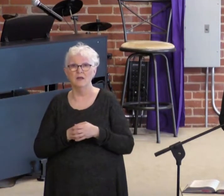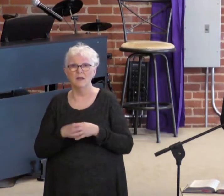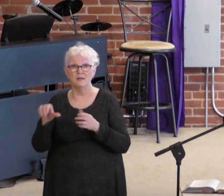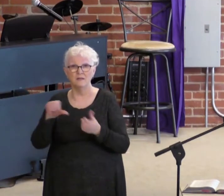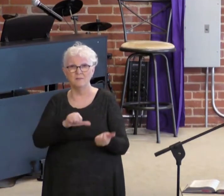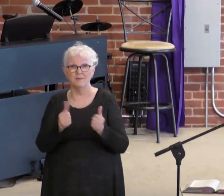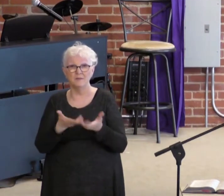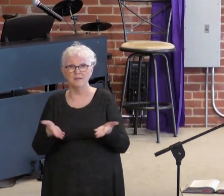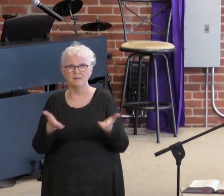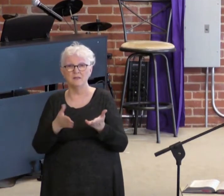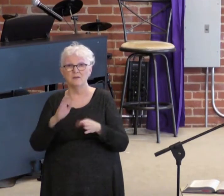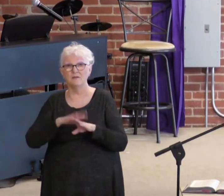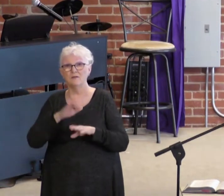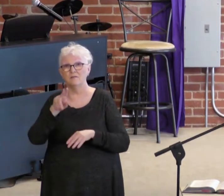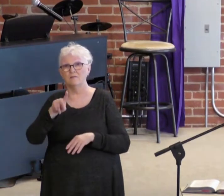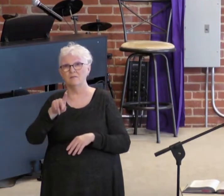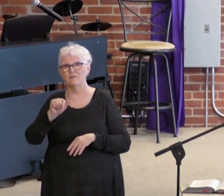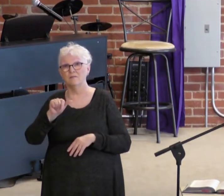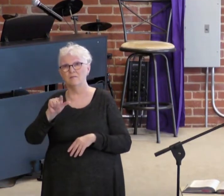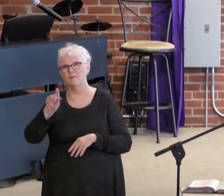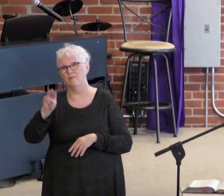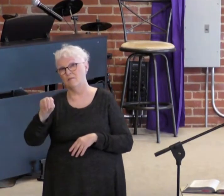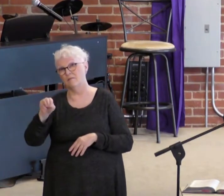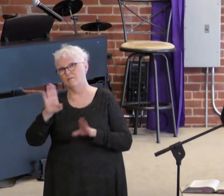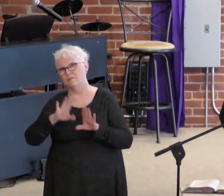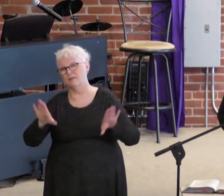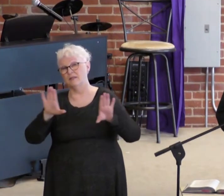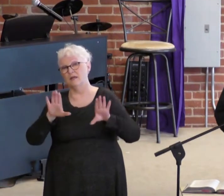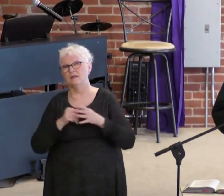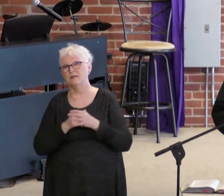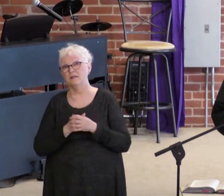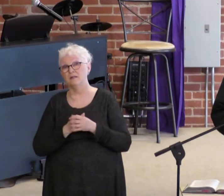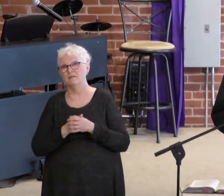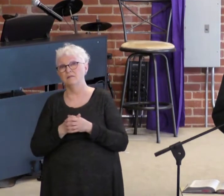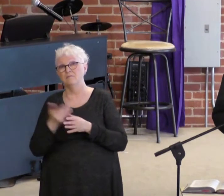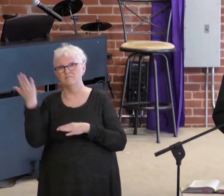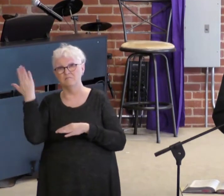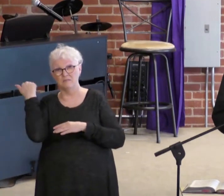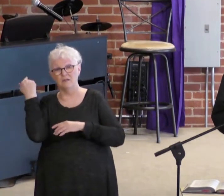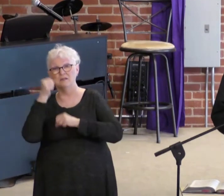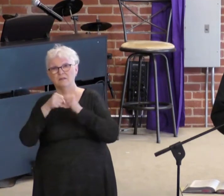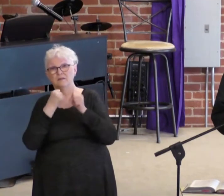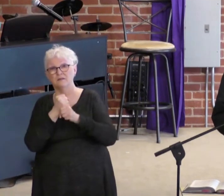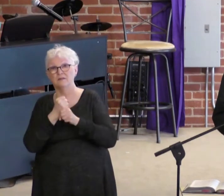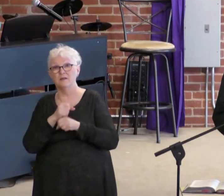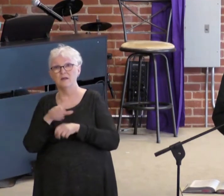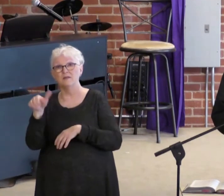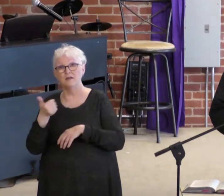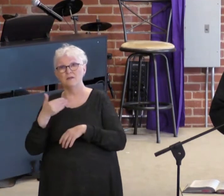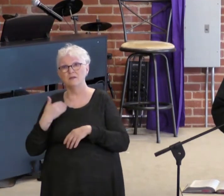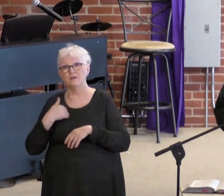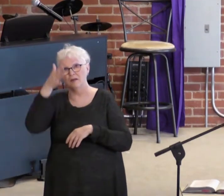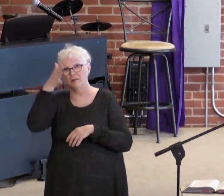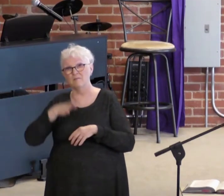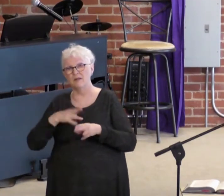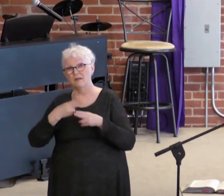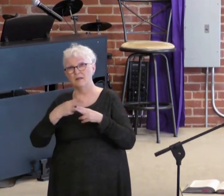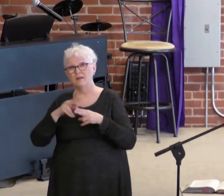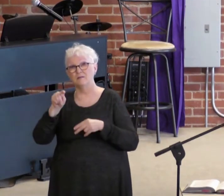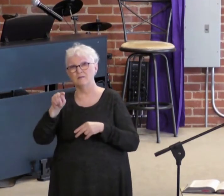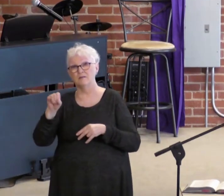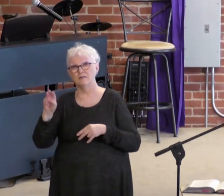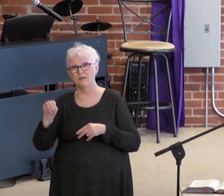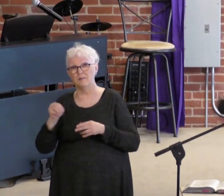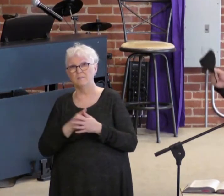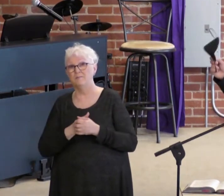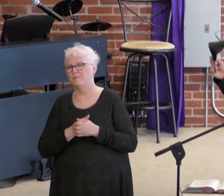here on Palm Sunday that year, along with some other people. The other young man with him was named Tim, and then we hadn't seen